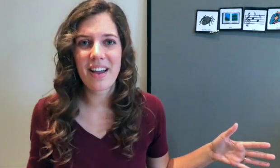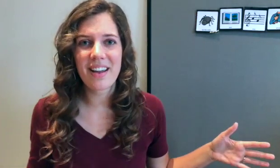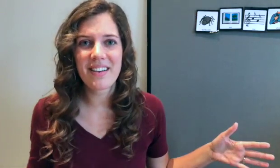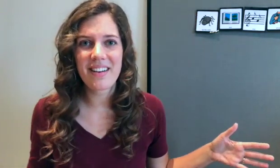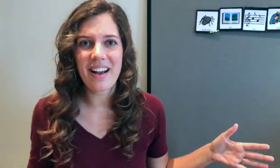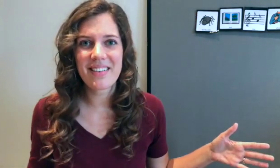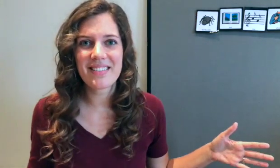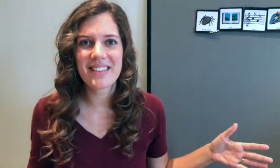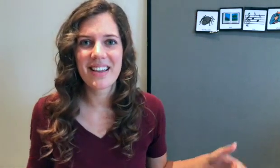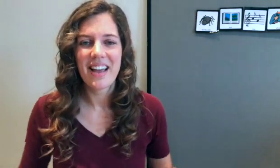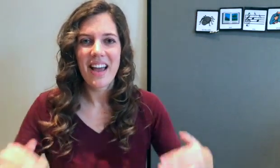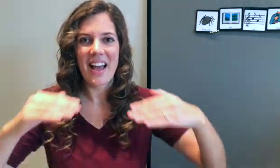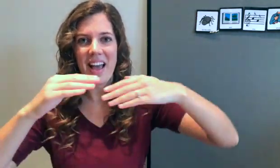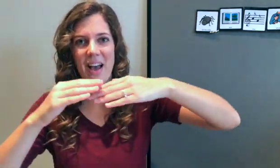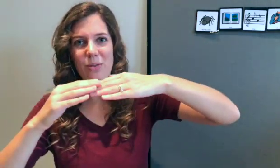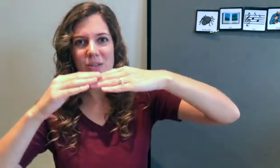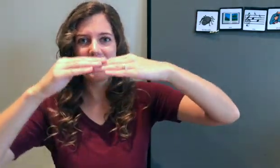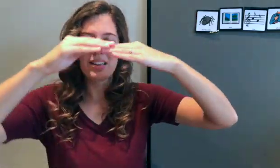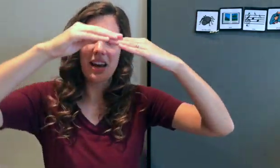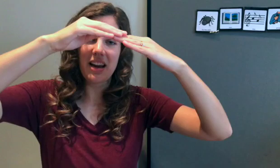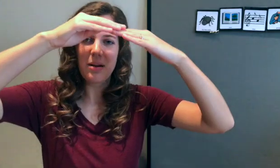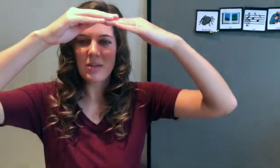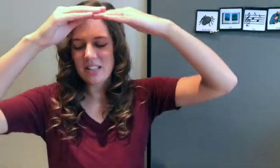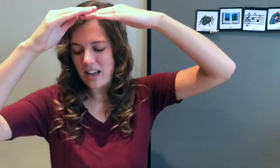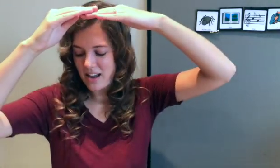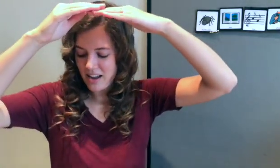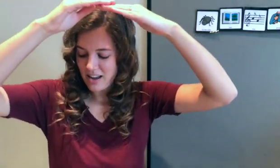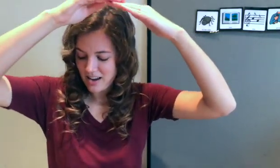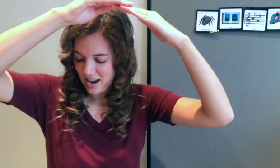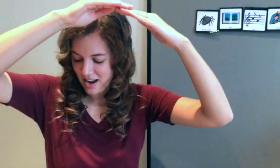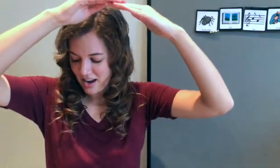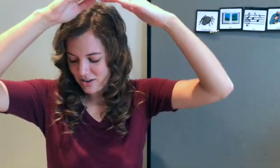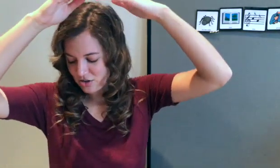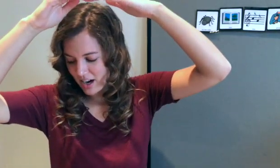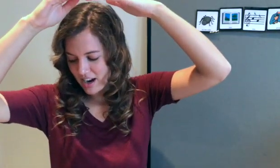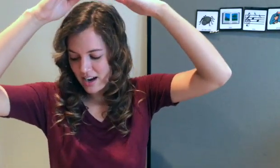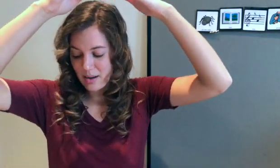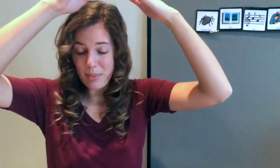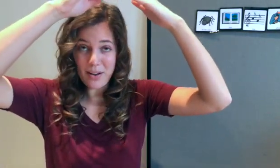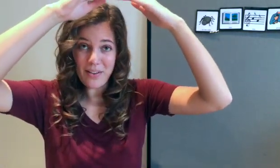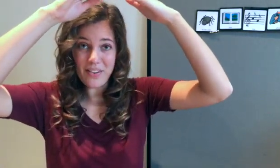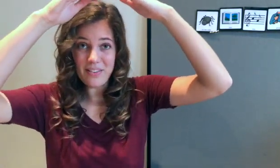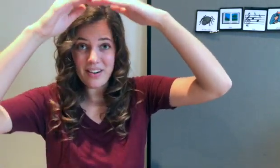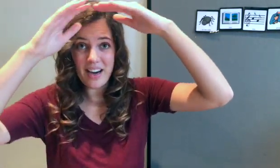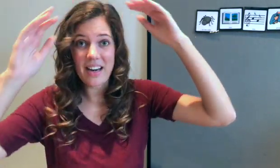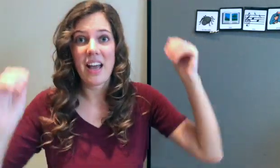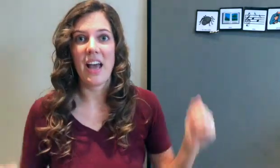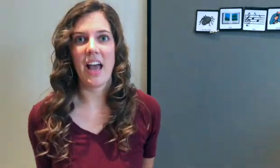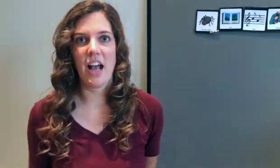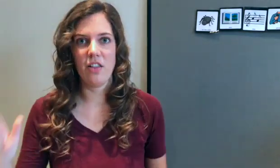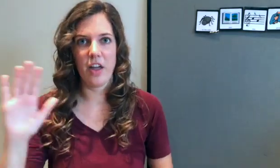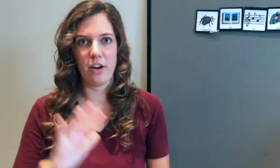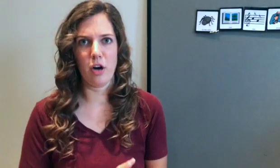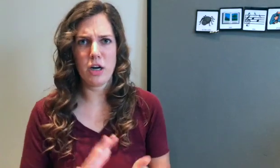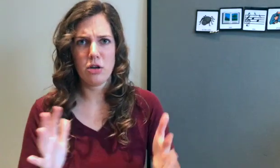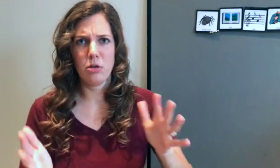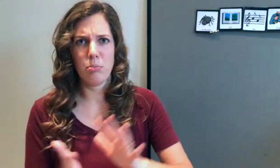spider out. Out came the sun and dried up all the rain. And that great